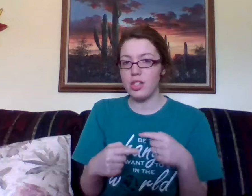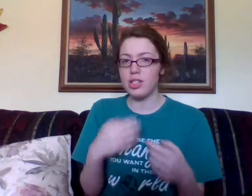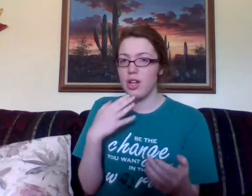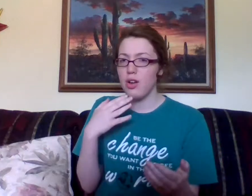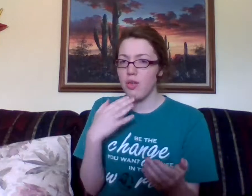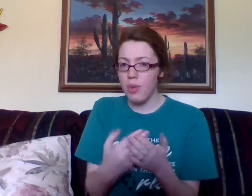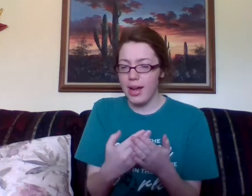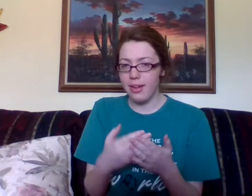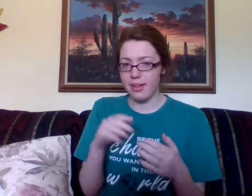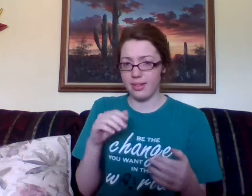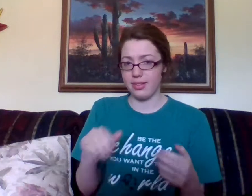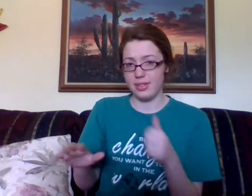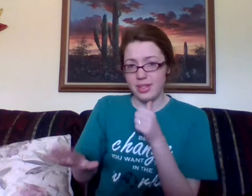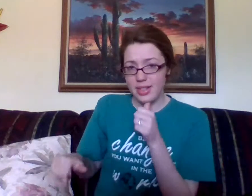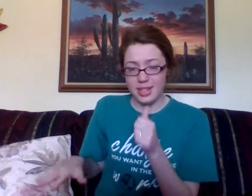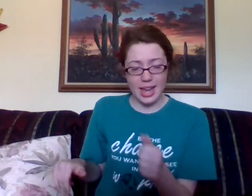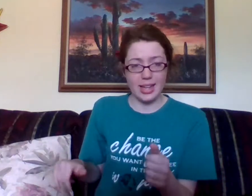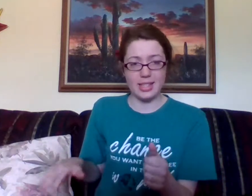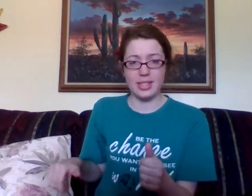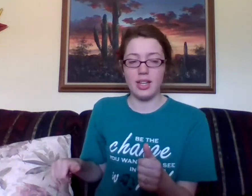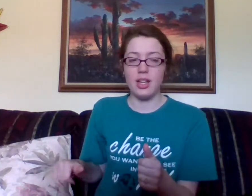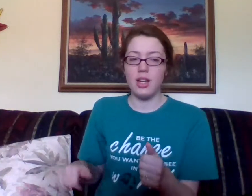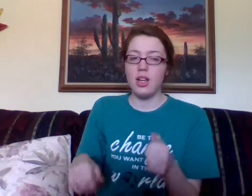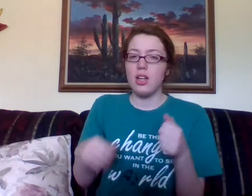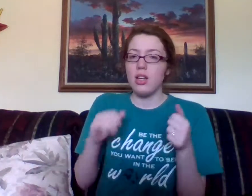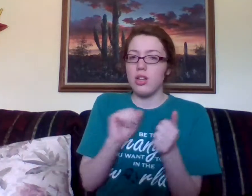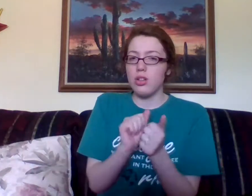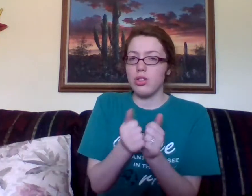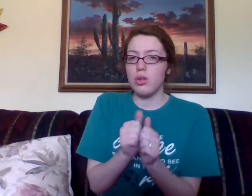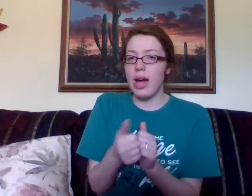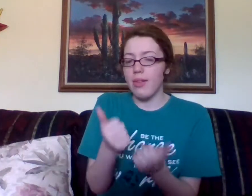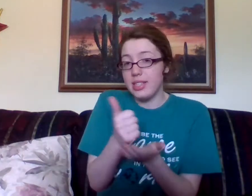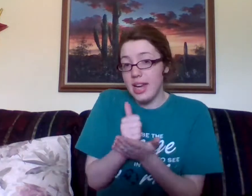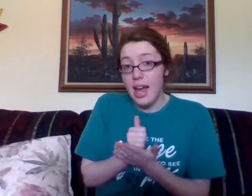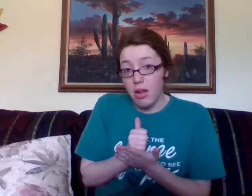language well yet. So how does it help?